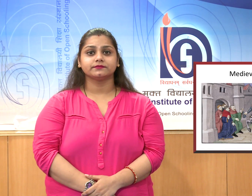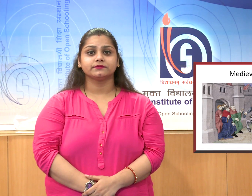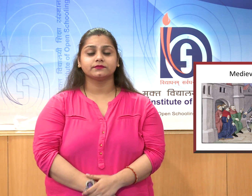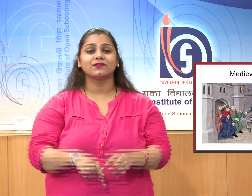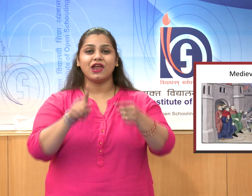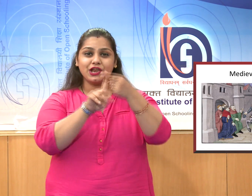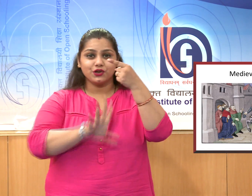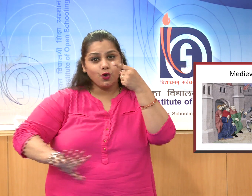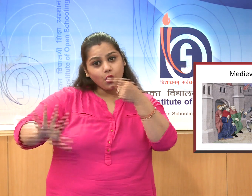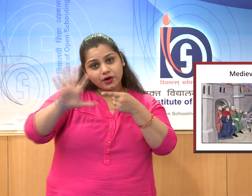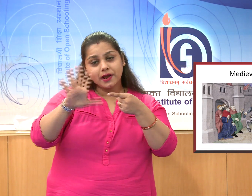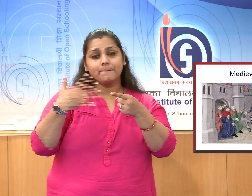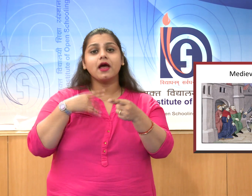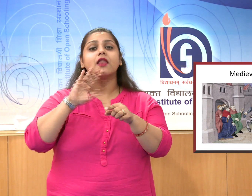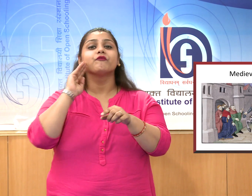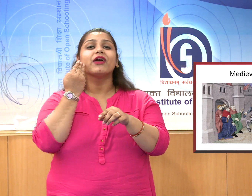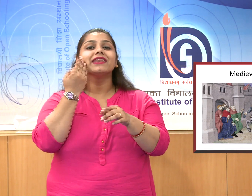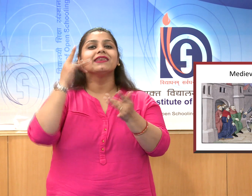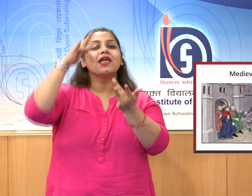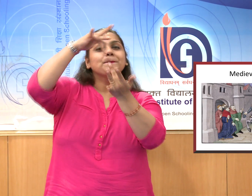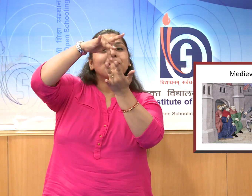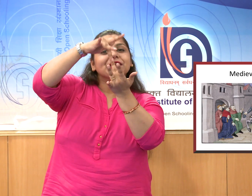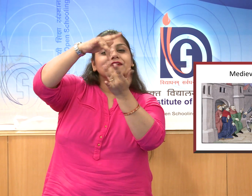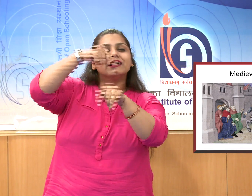Europe in medieval times